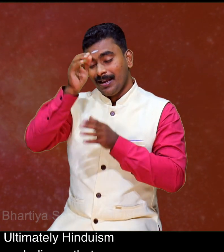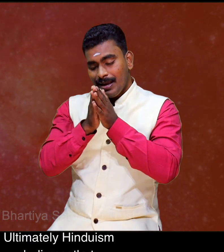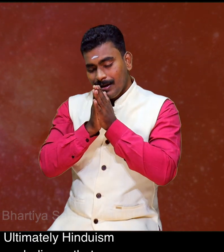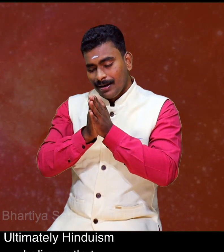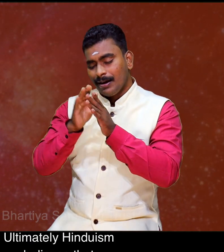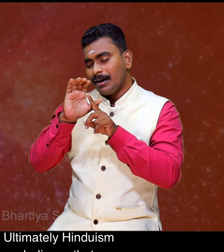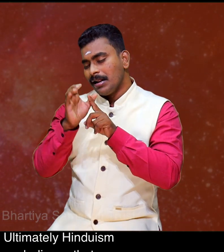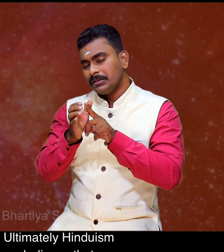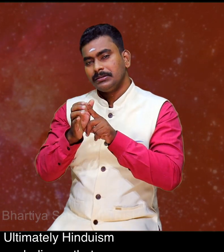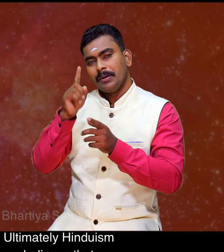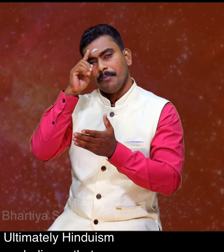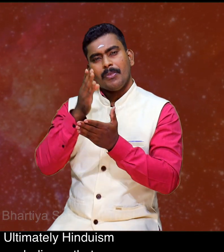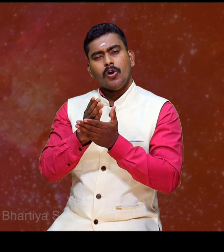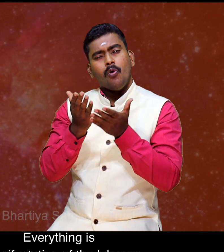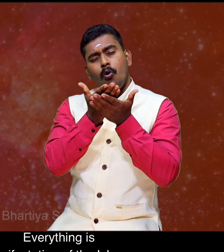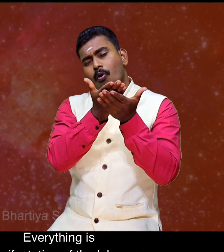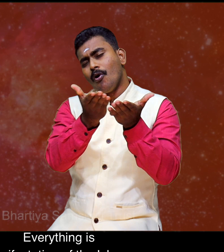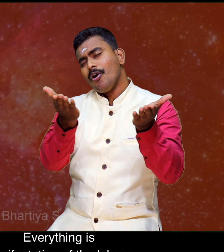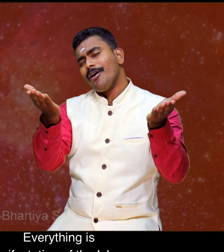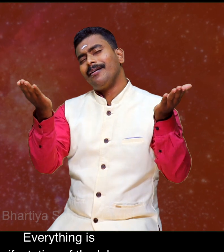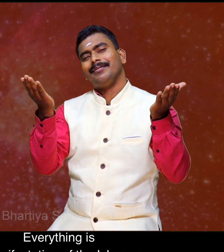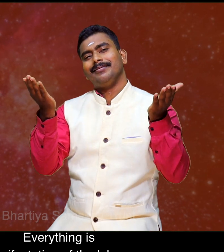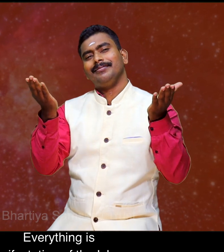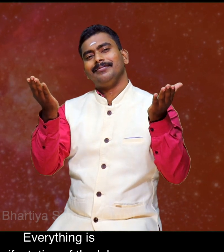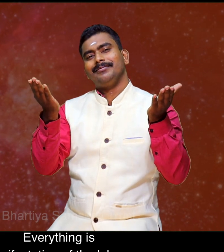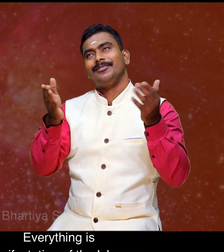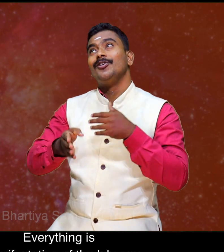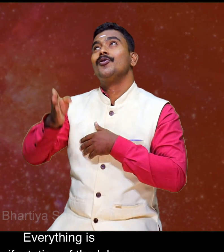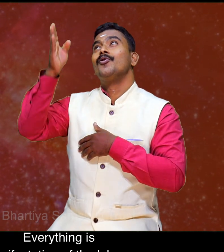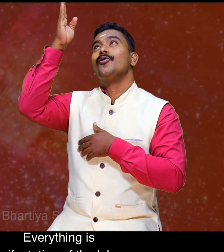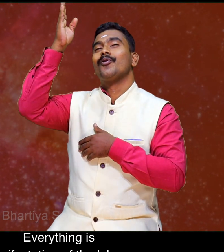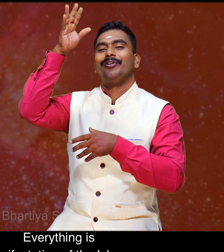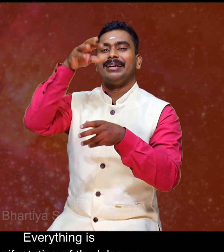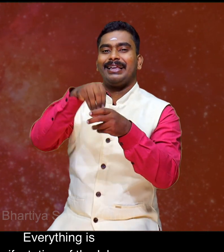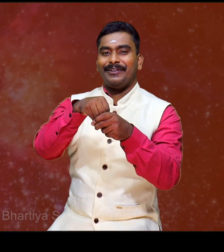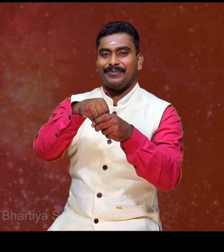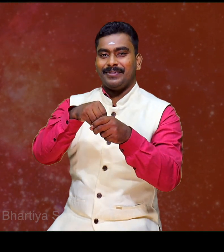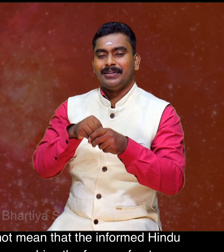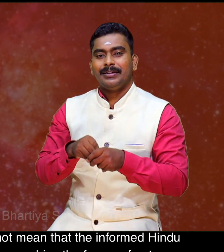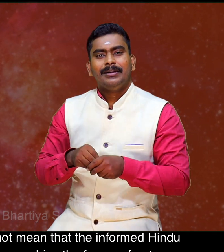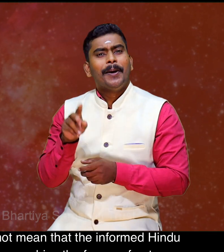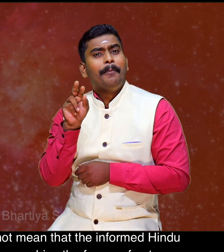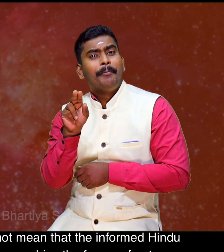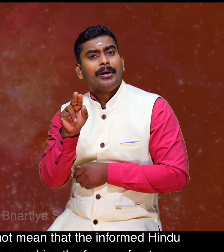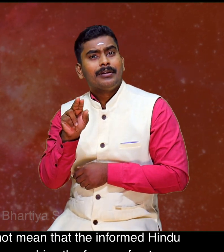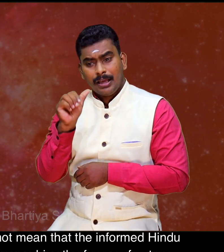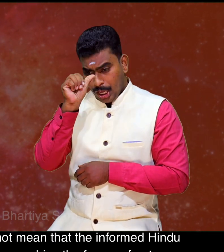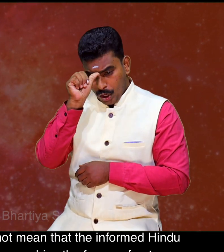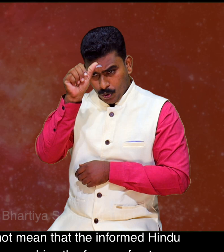Ultimately, Hinduism believes that everything is a manifestation of Ishvara. This does not mean that